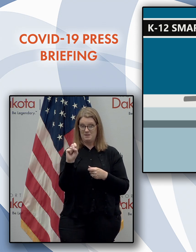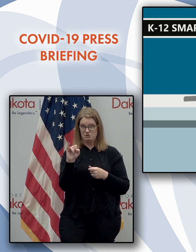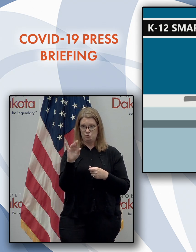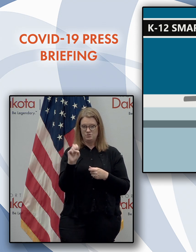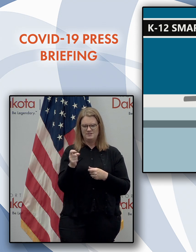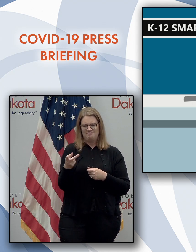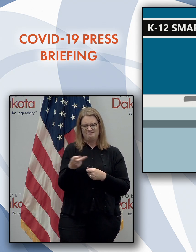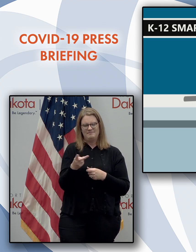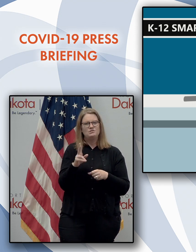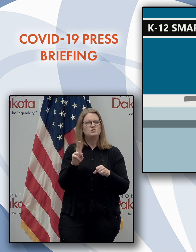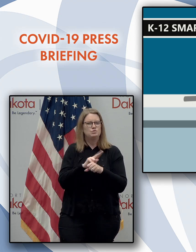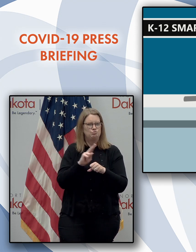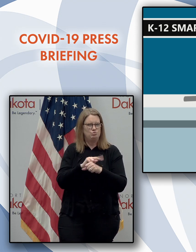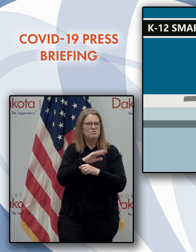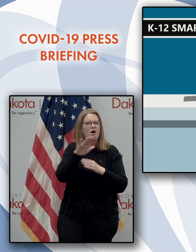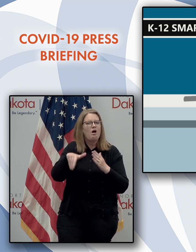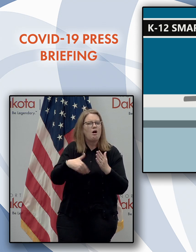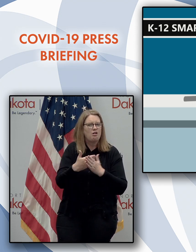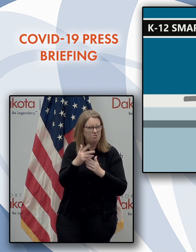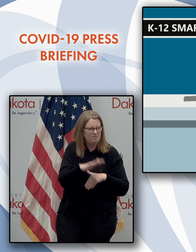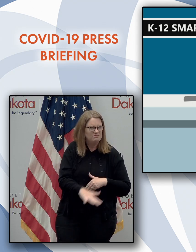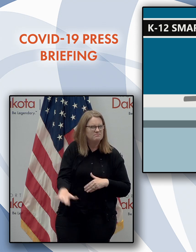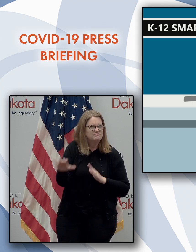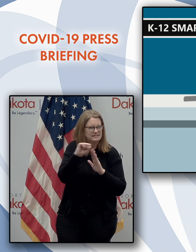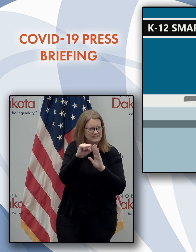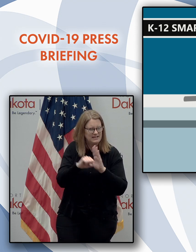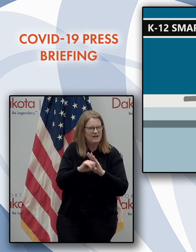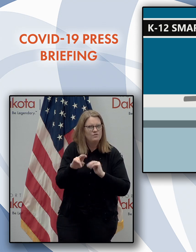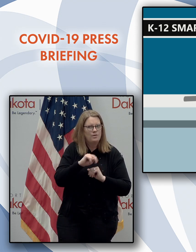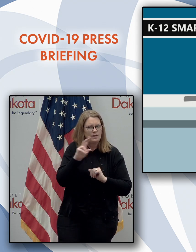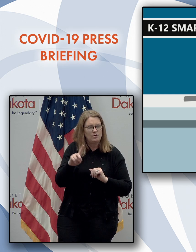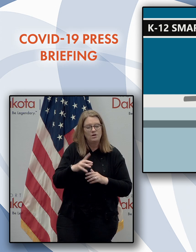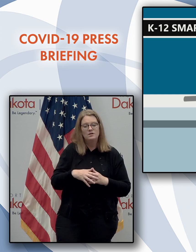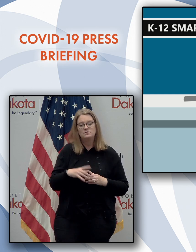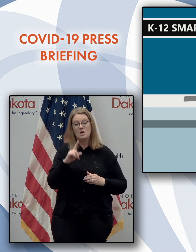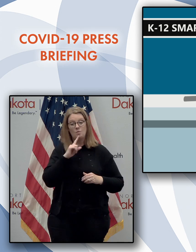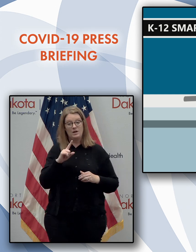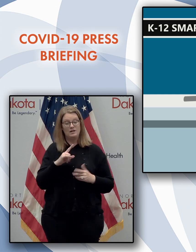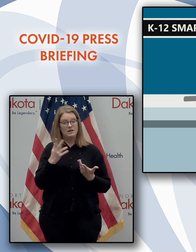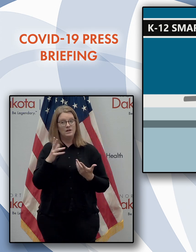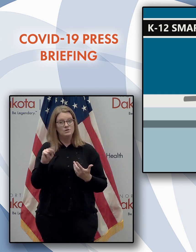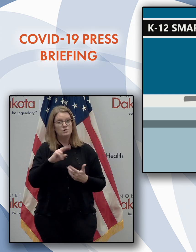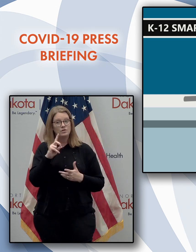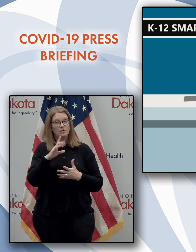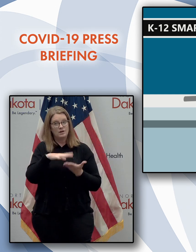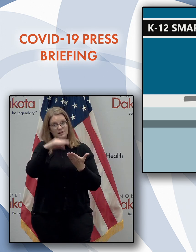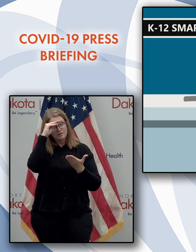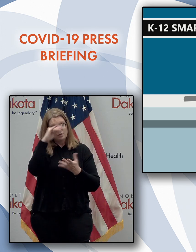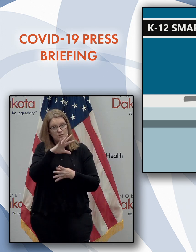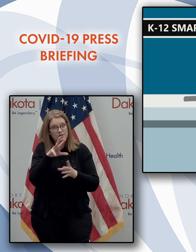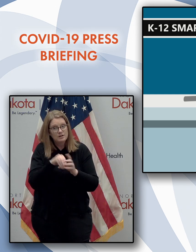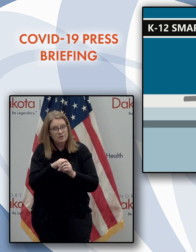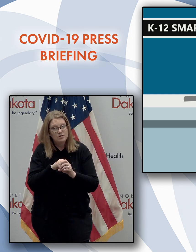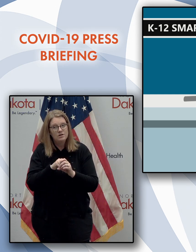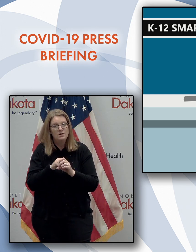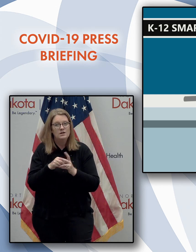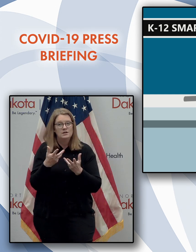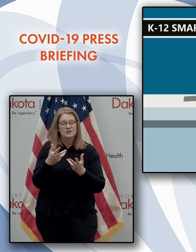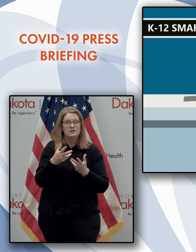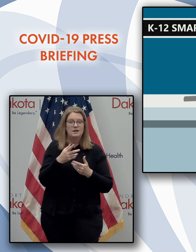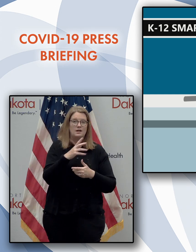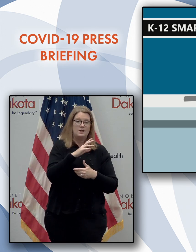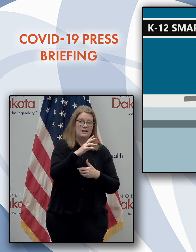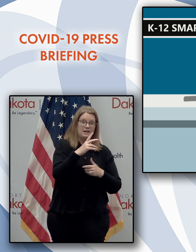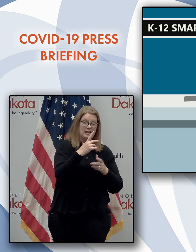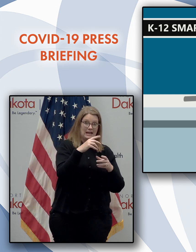schools. It is anticipated that throughout North Dakota, learning will include a mix of in-person,